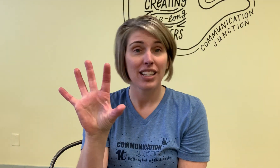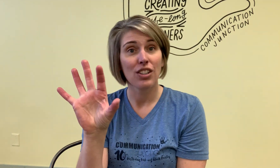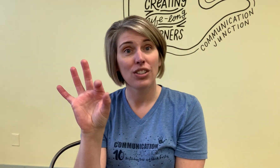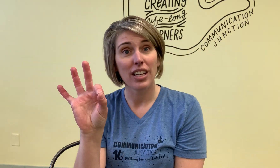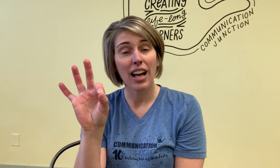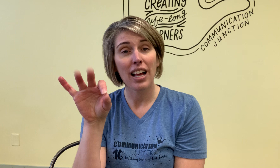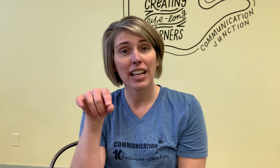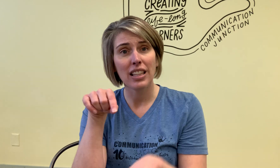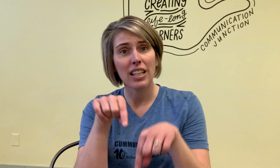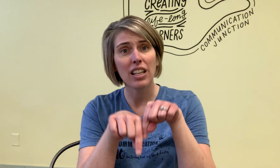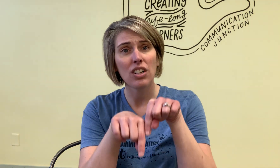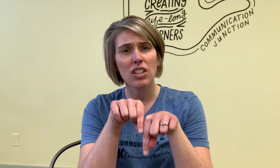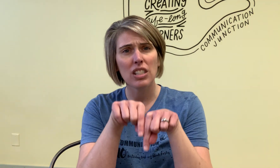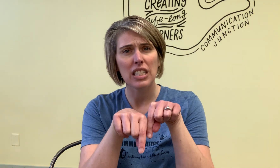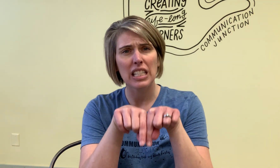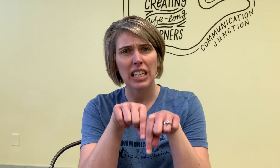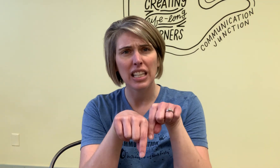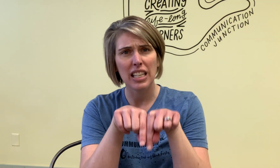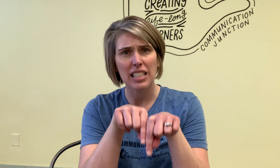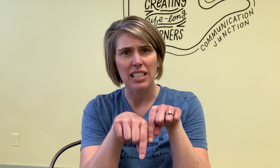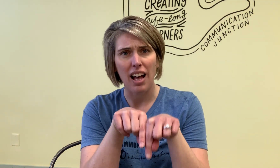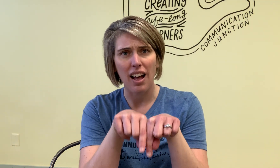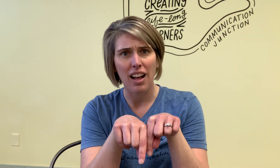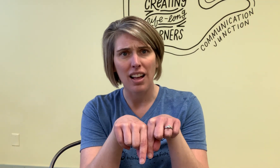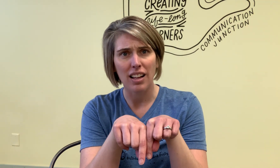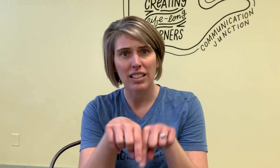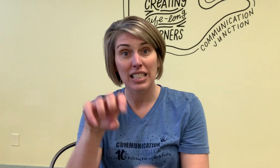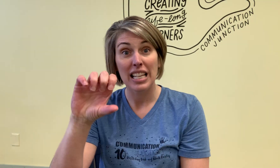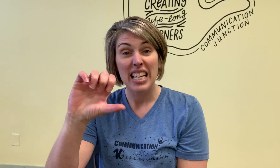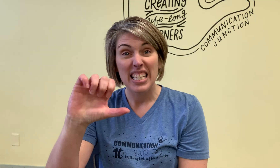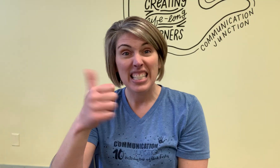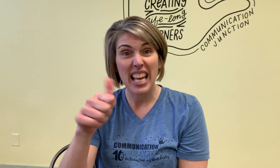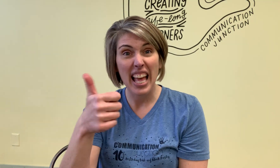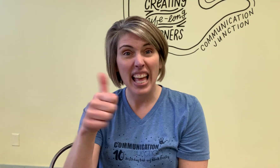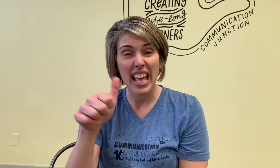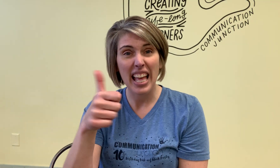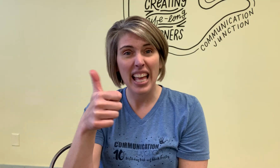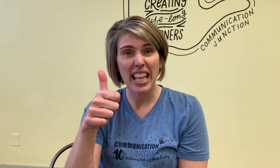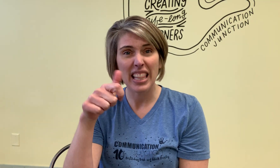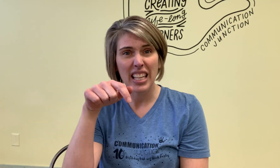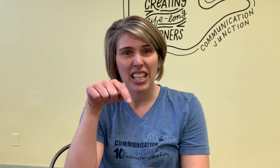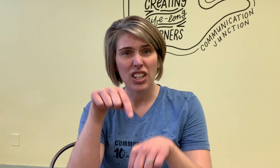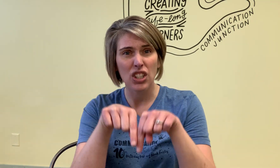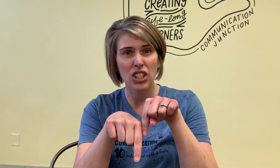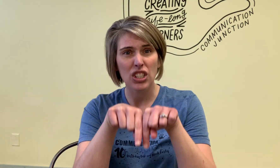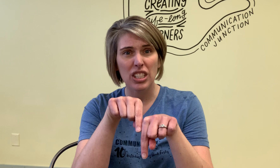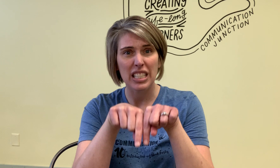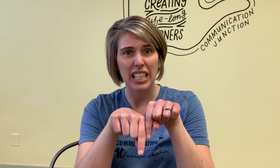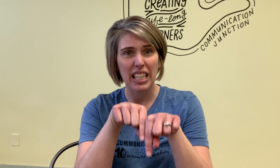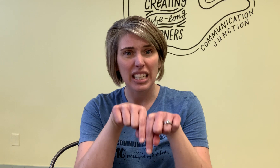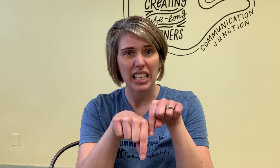little, 9 little stinky socks. 10 little